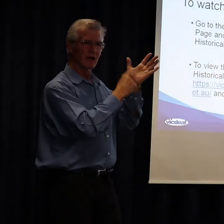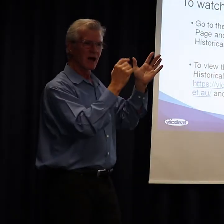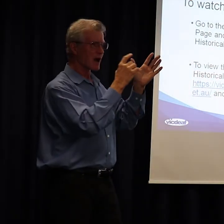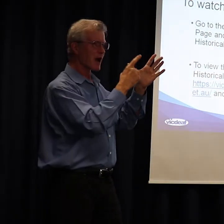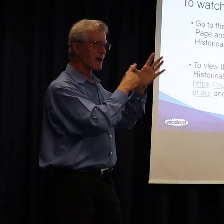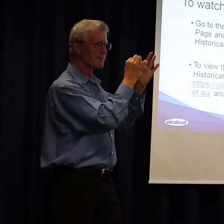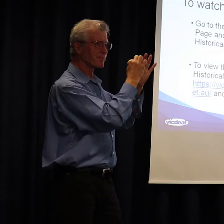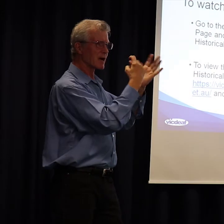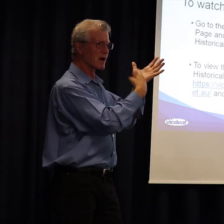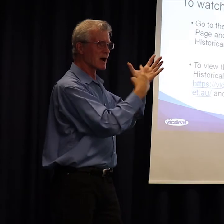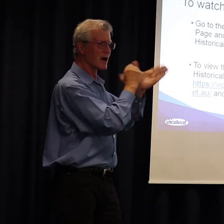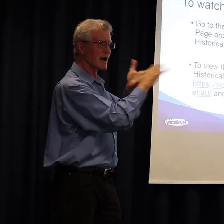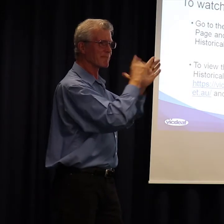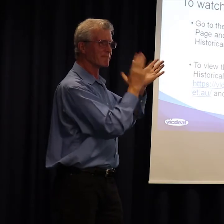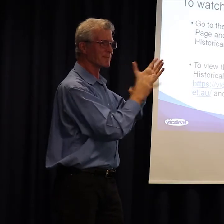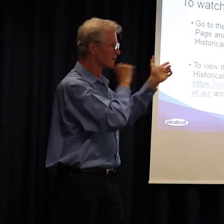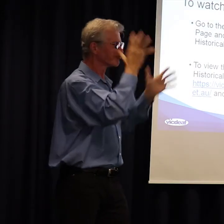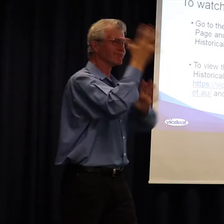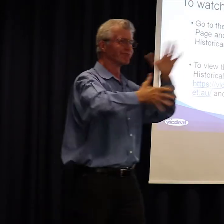With Mr. Ernest Abraham,